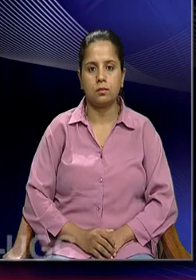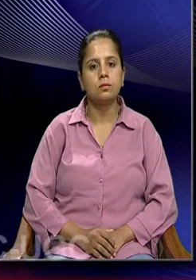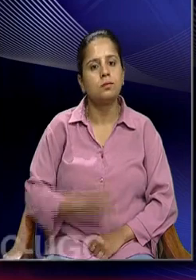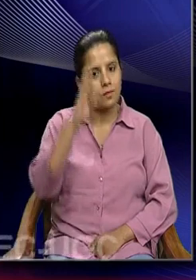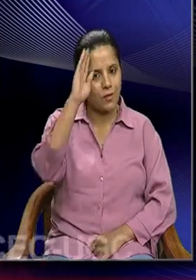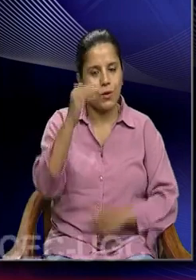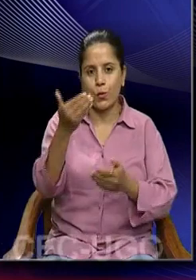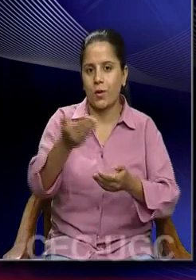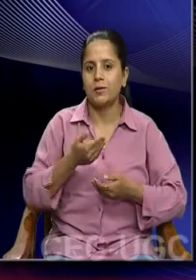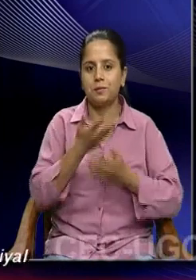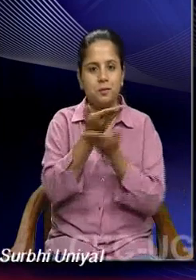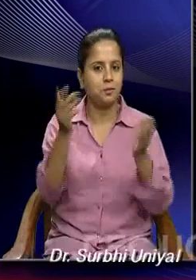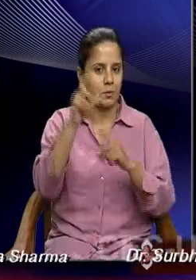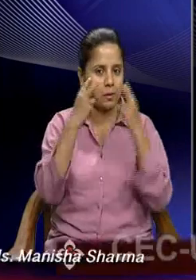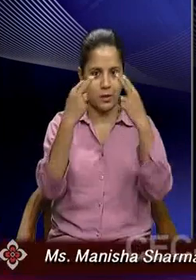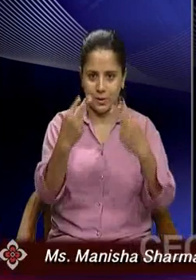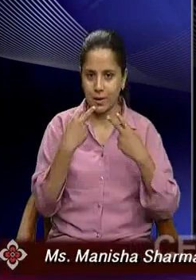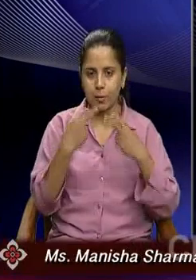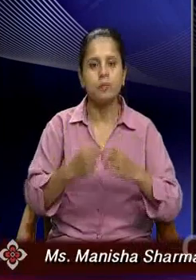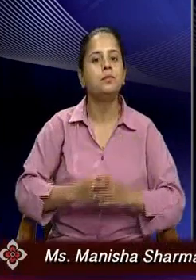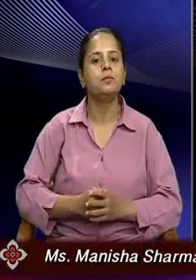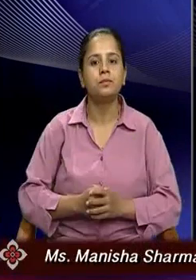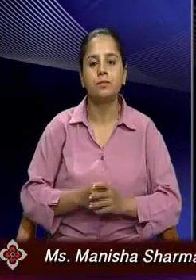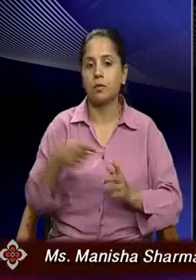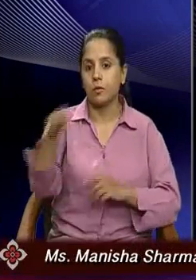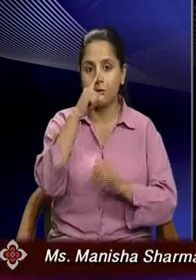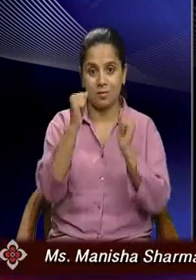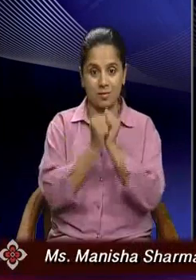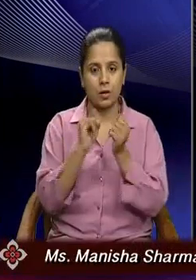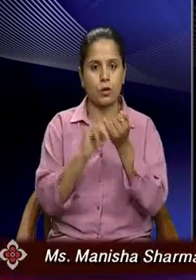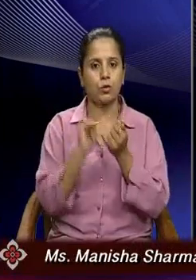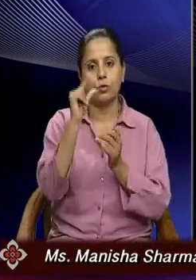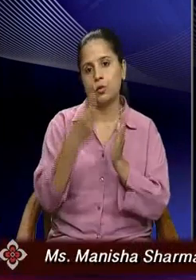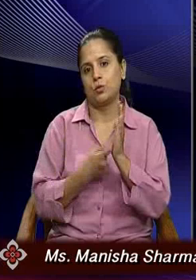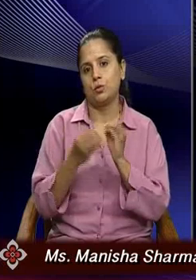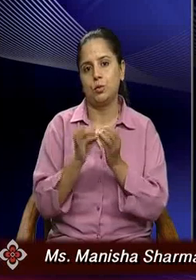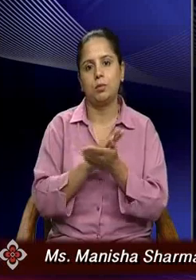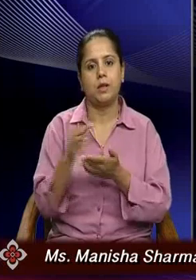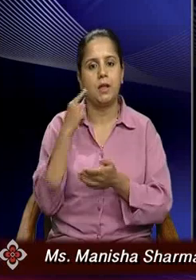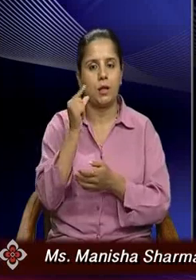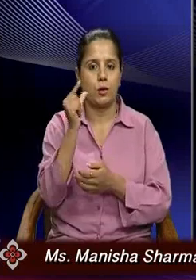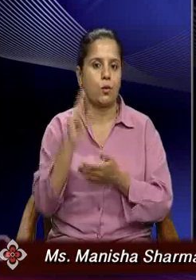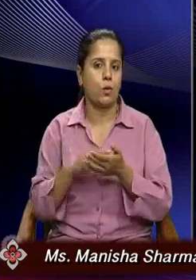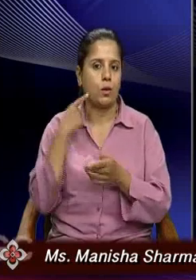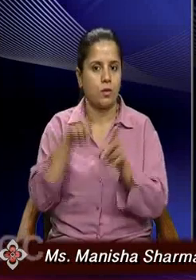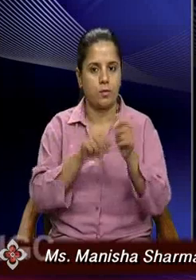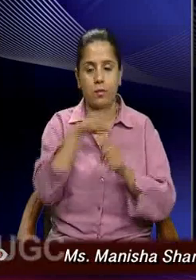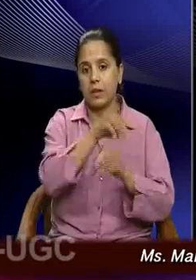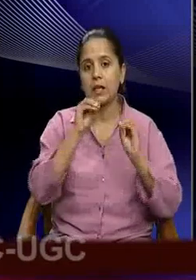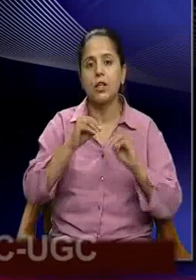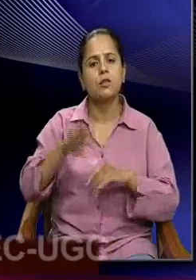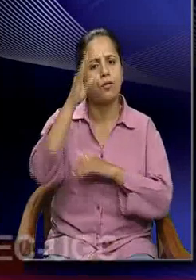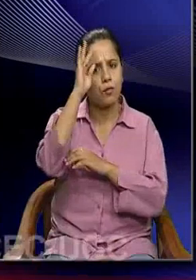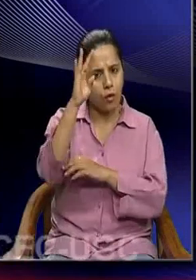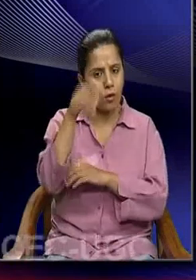Hello and welcome back, viewers. You are with me, Surbhi Unyal. I teach philosophy